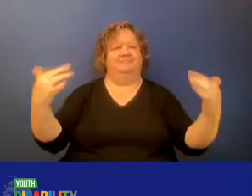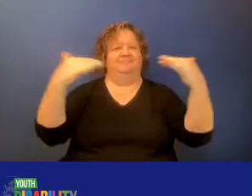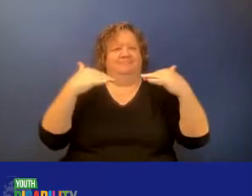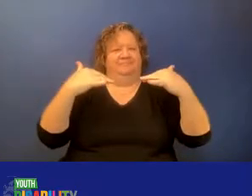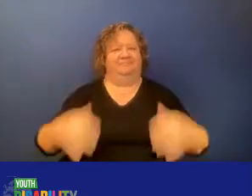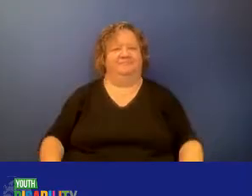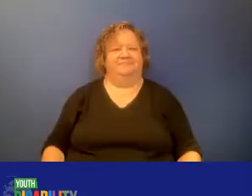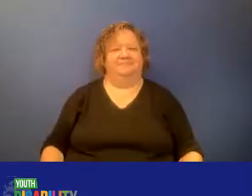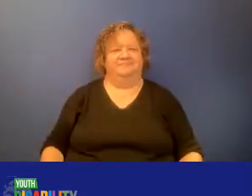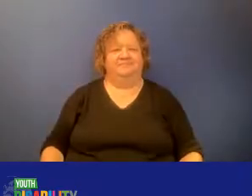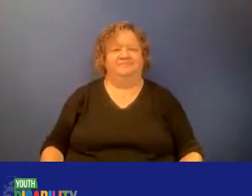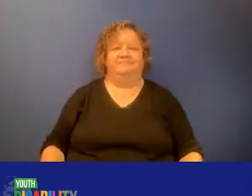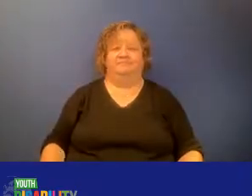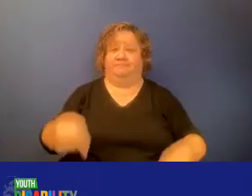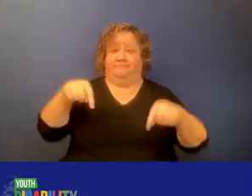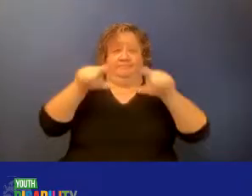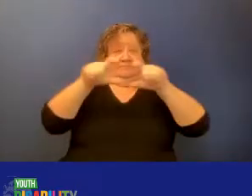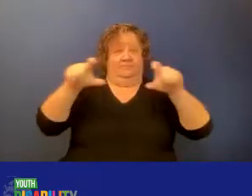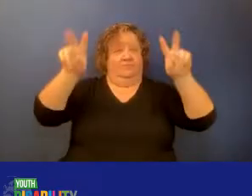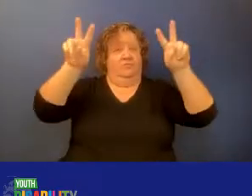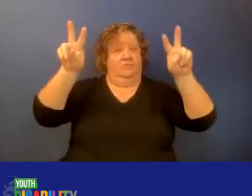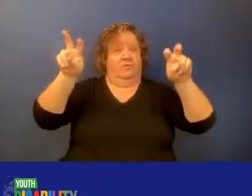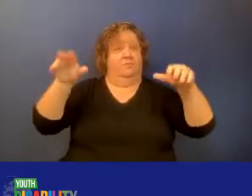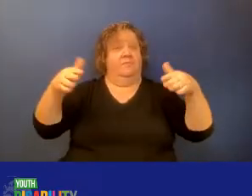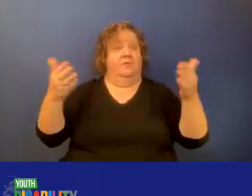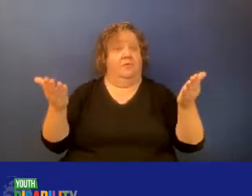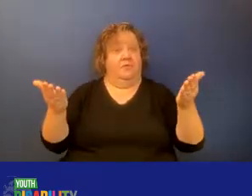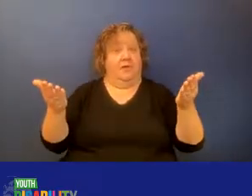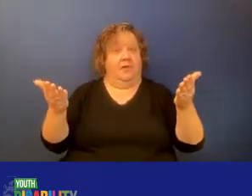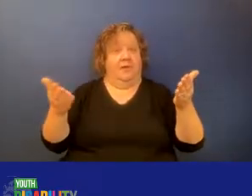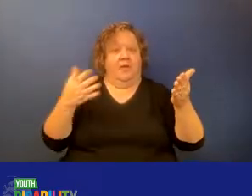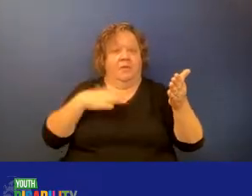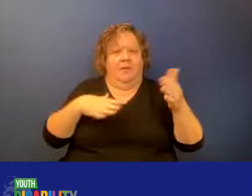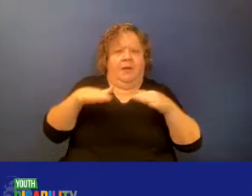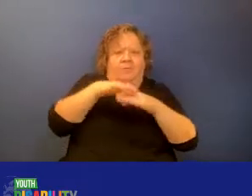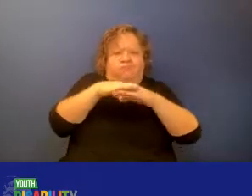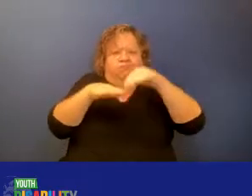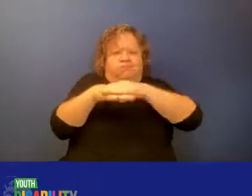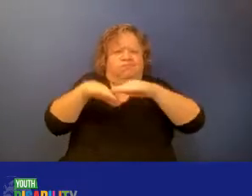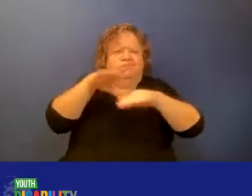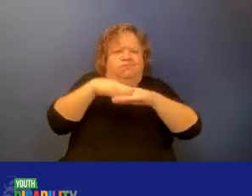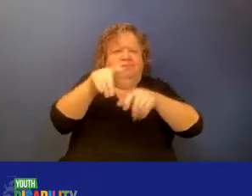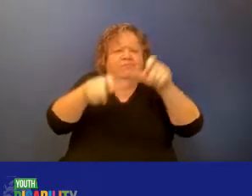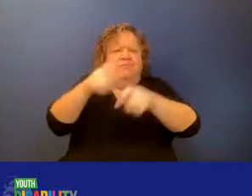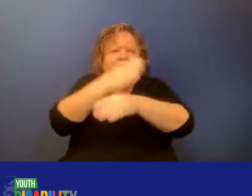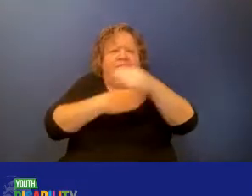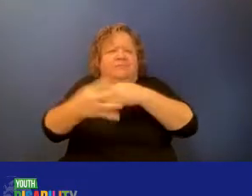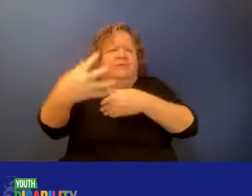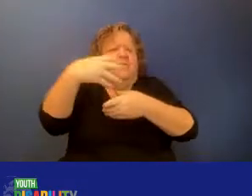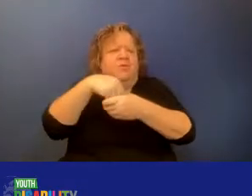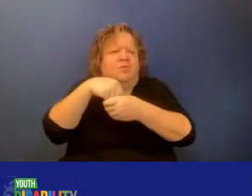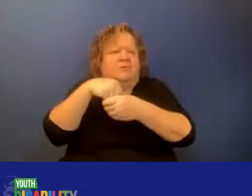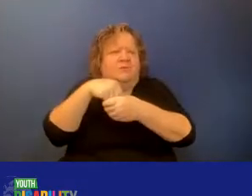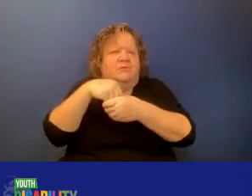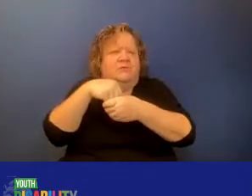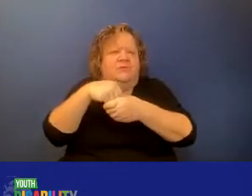efforts towards achieving disability inclusion. We will think together about how to address attitudinal barriers, promote